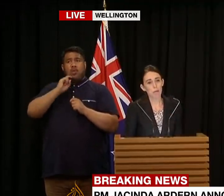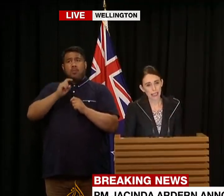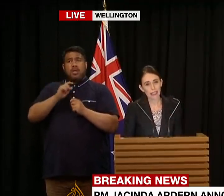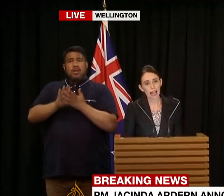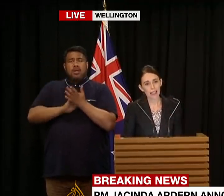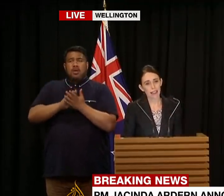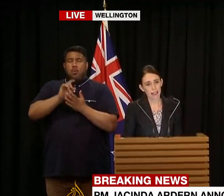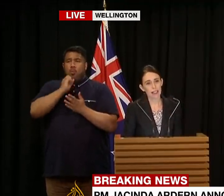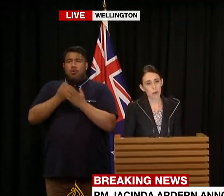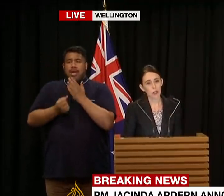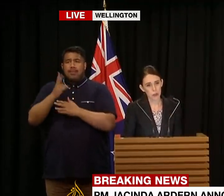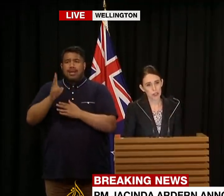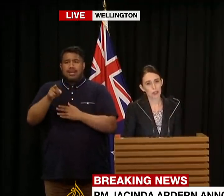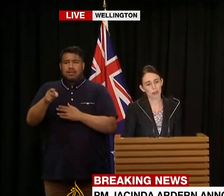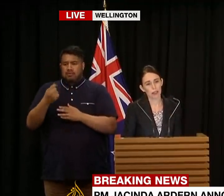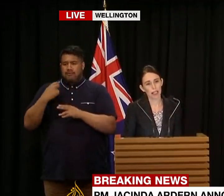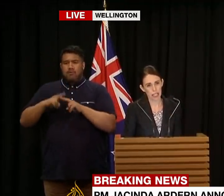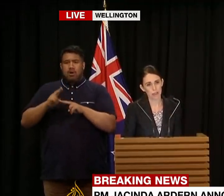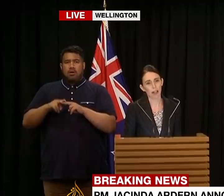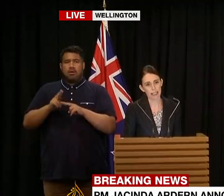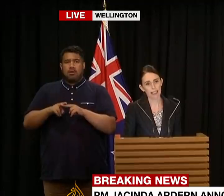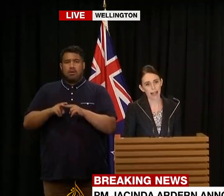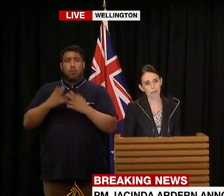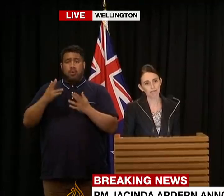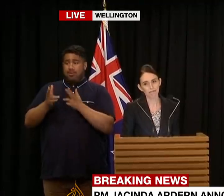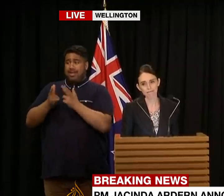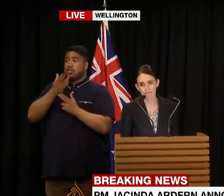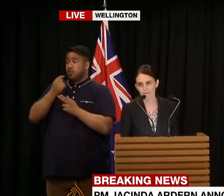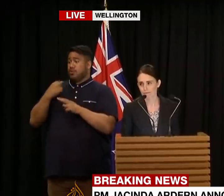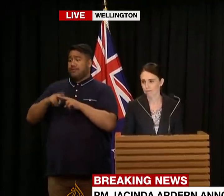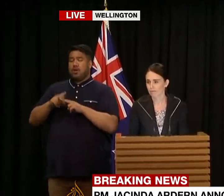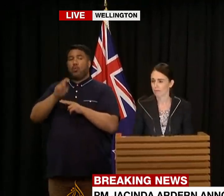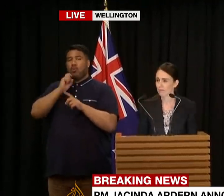Well, what we are banning today are the things that were used in last Friday's attack.